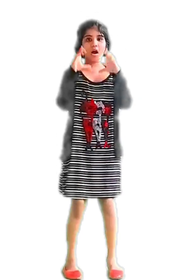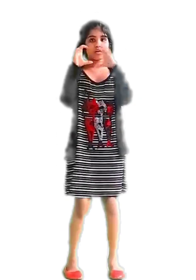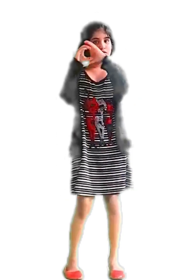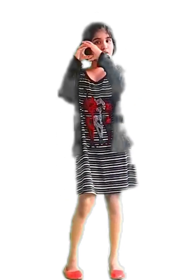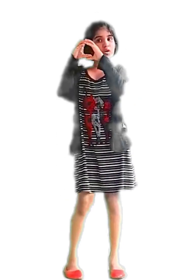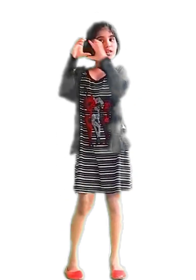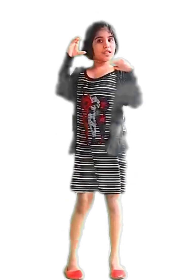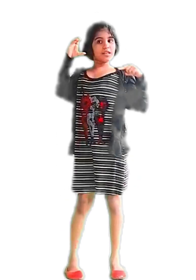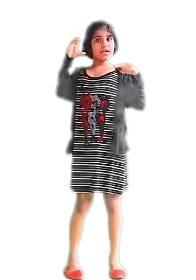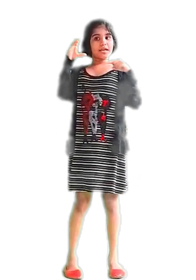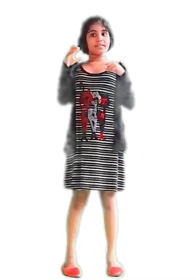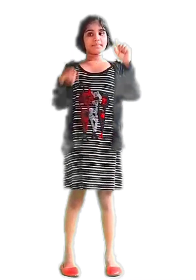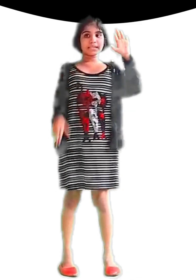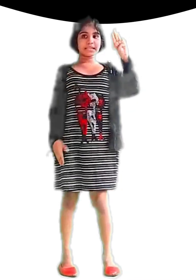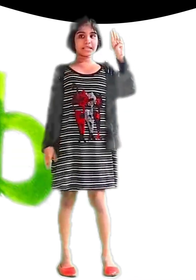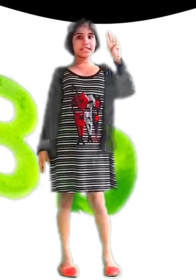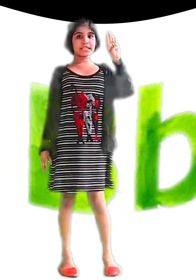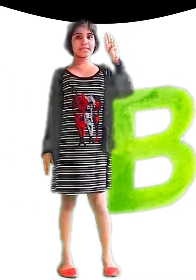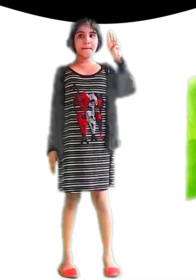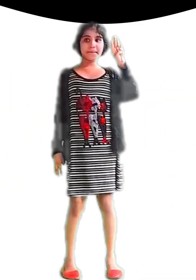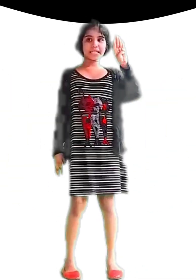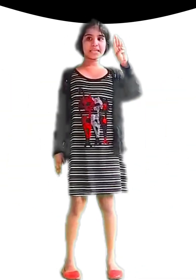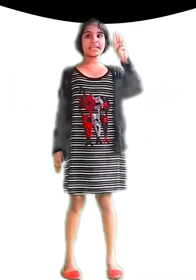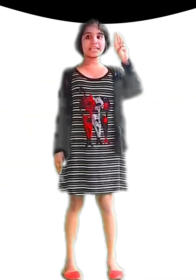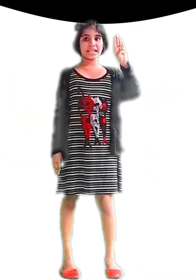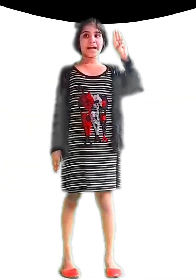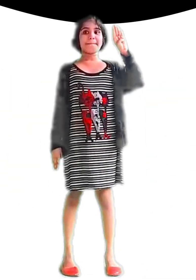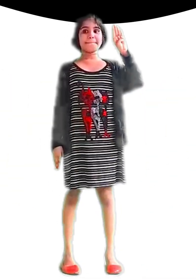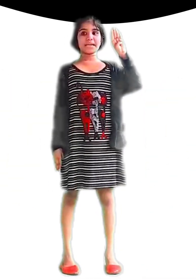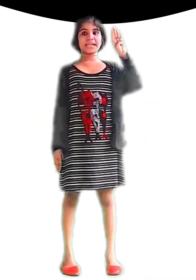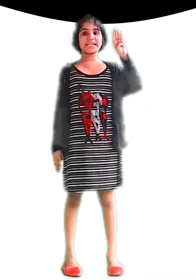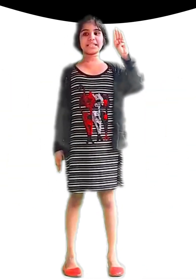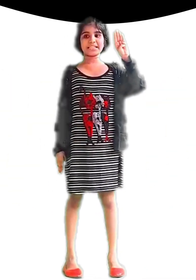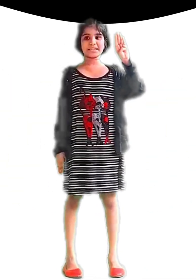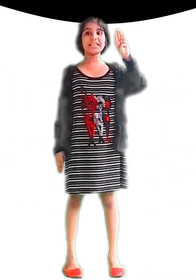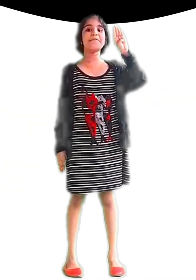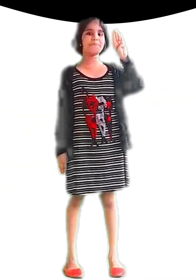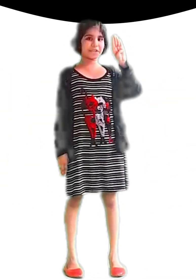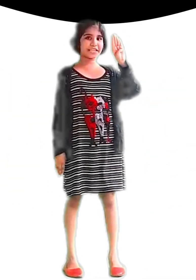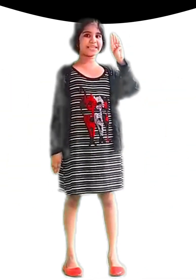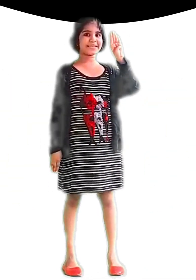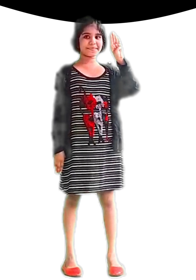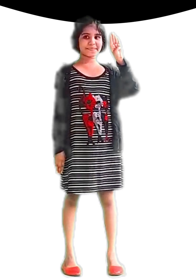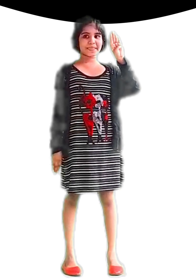cone. B, B, this is the letter B. B,